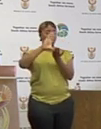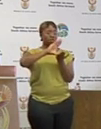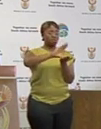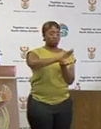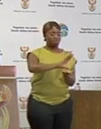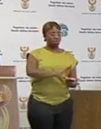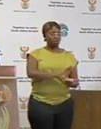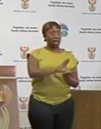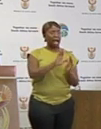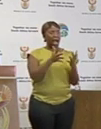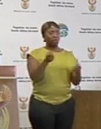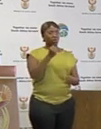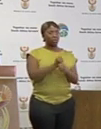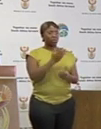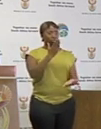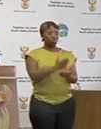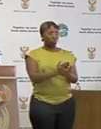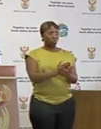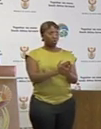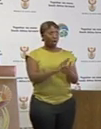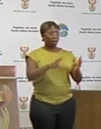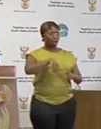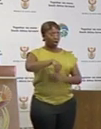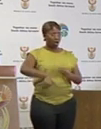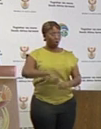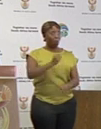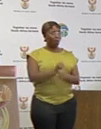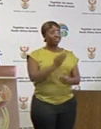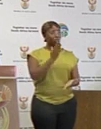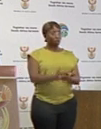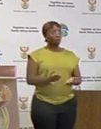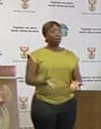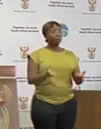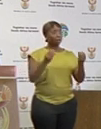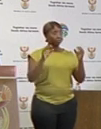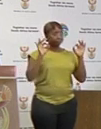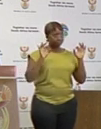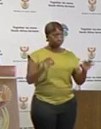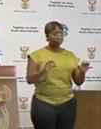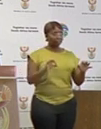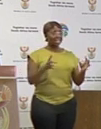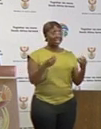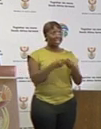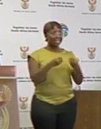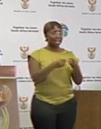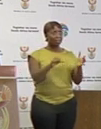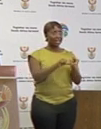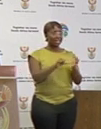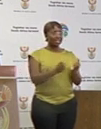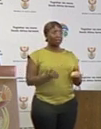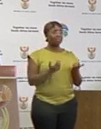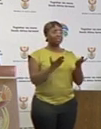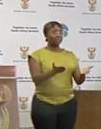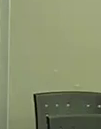to make sure that they deliver these essential service that is the water